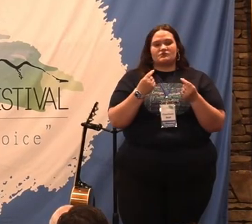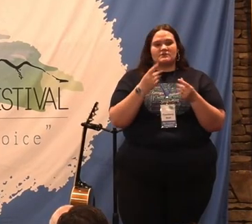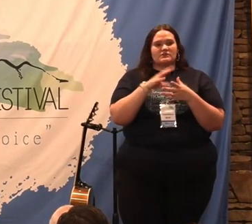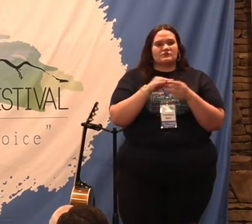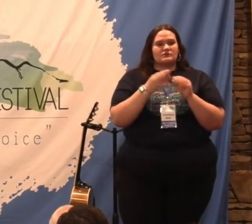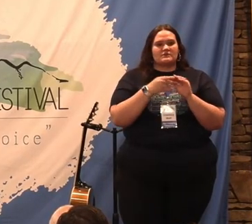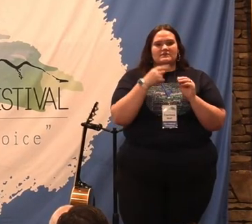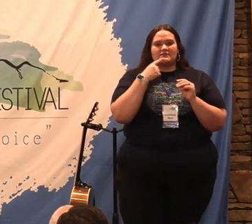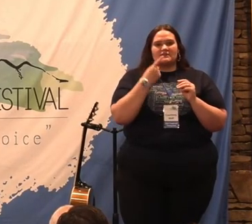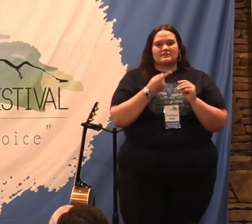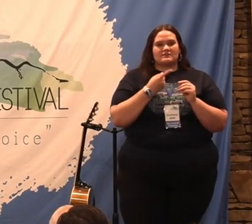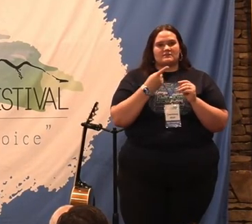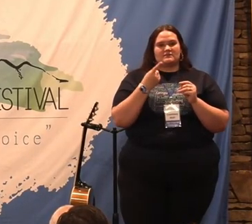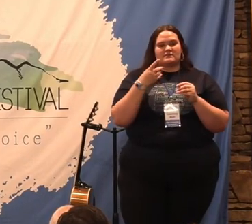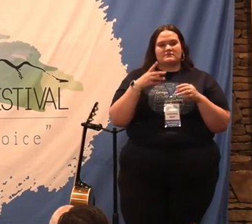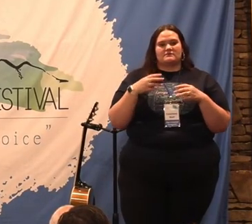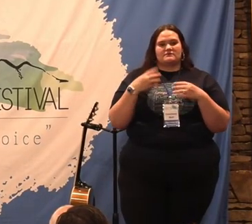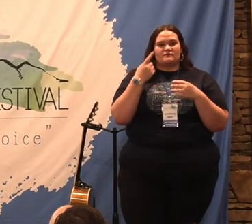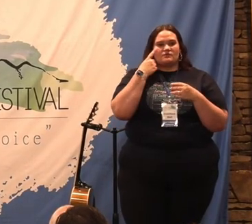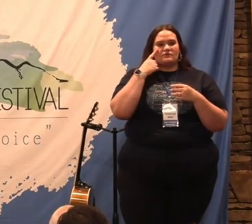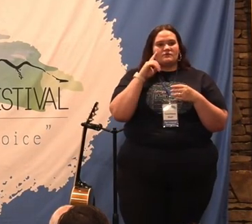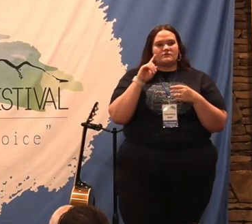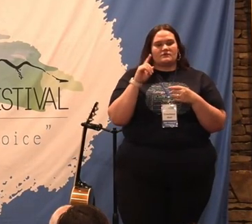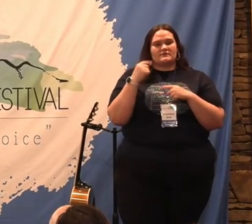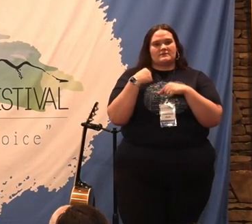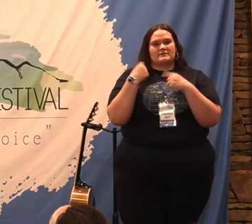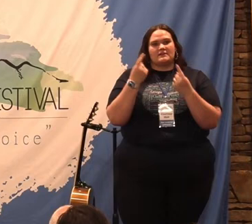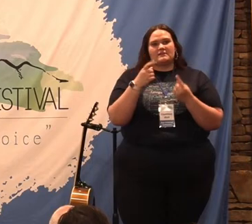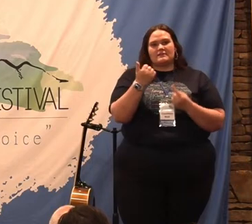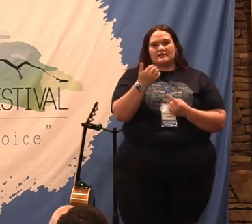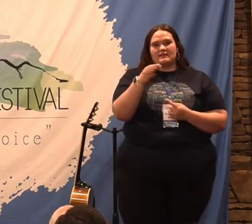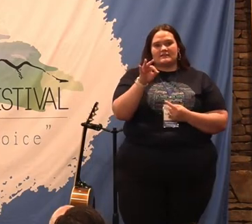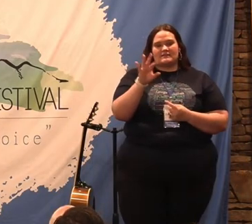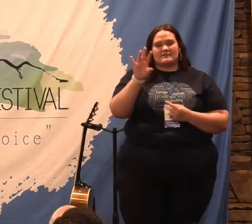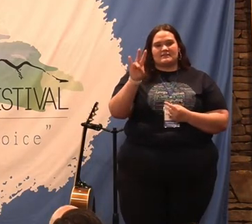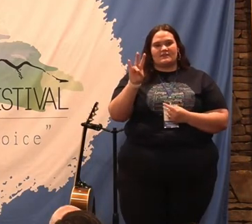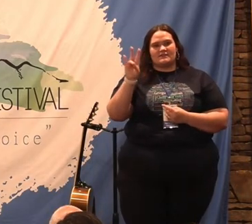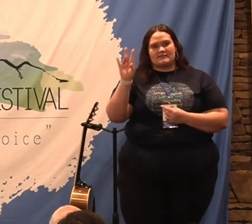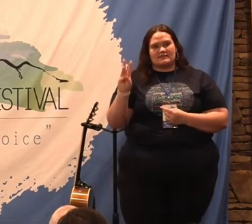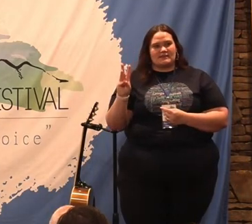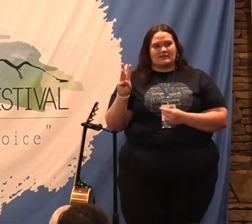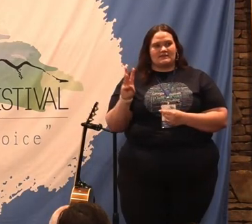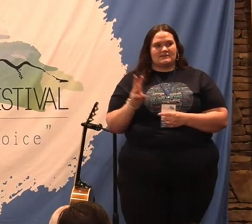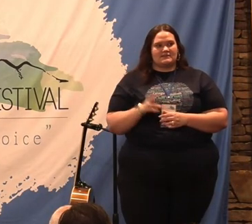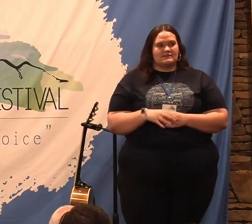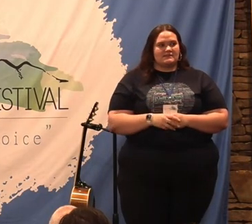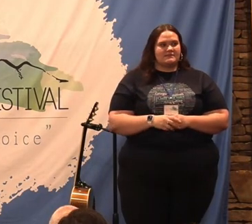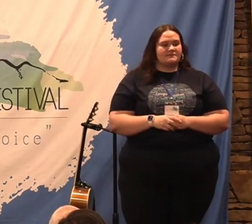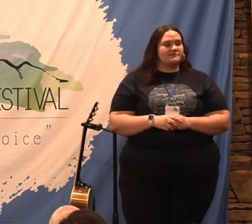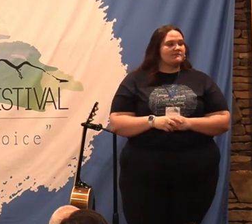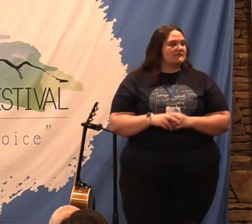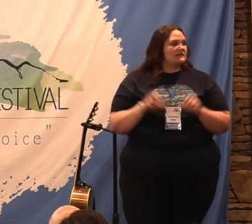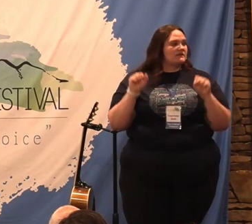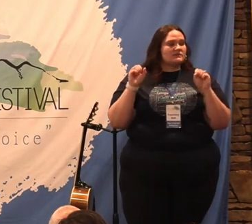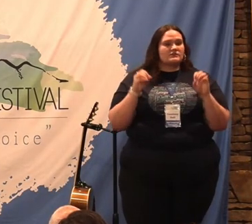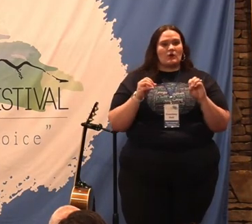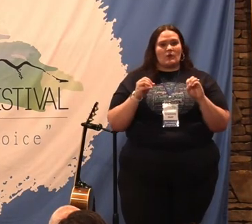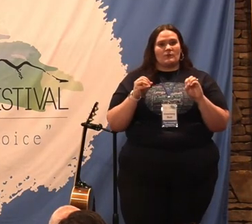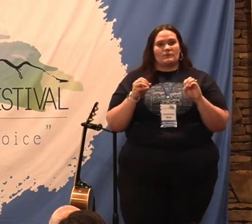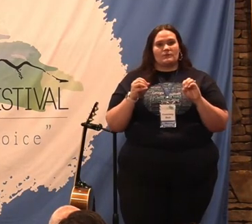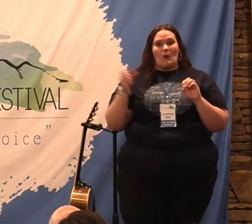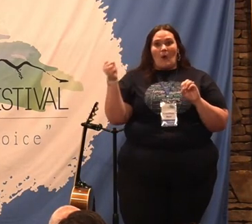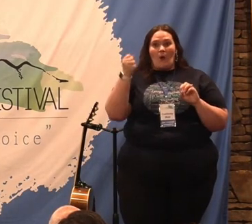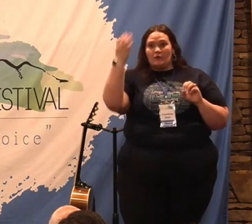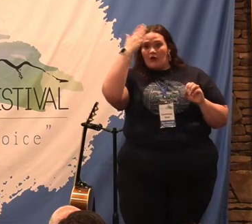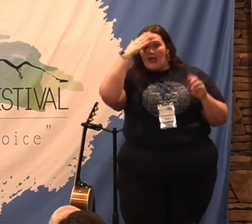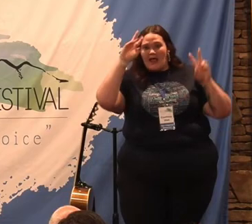and entertaining audiences internationally since 1976. So hold on to your hats, grab